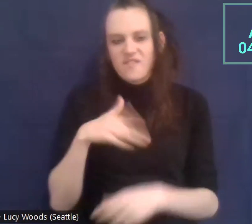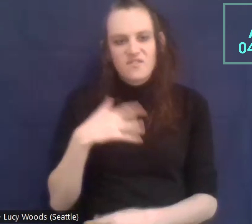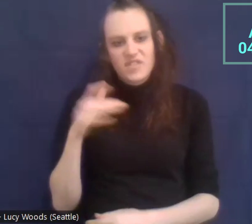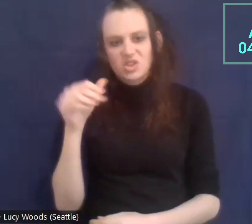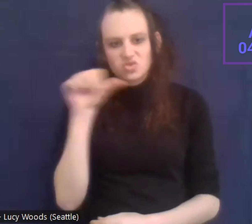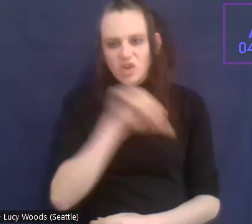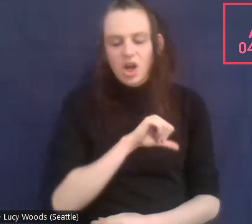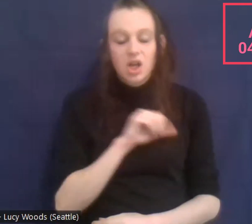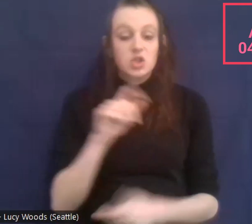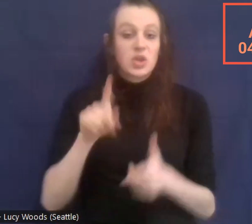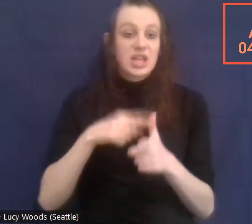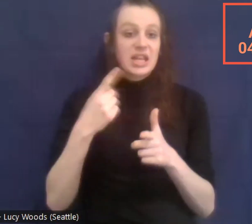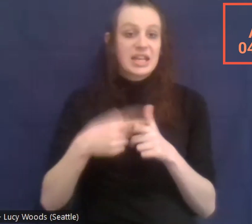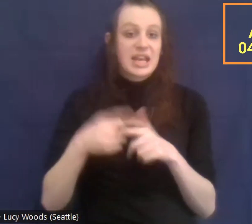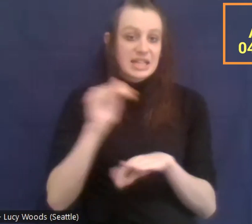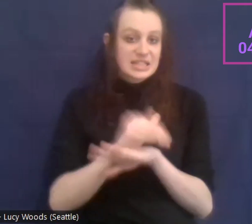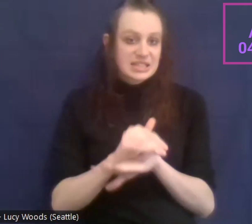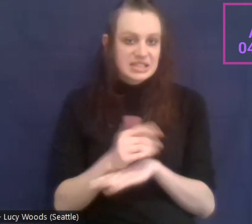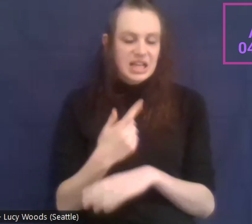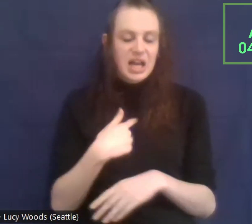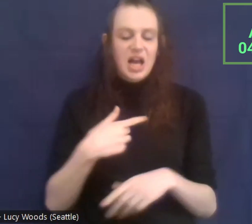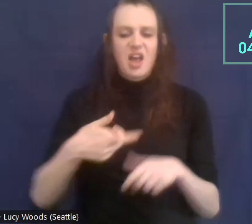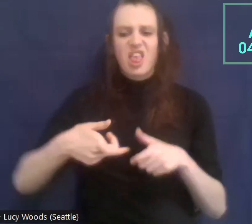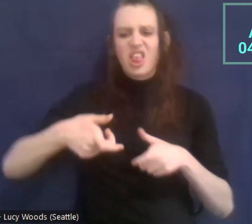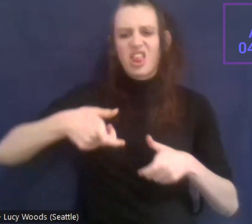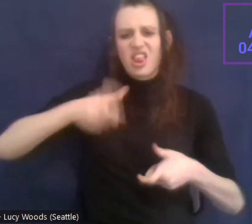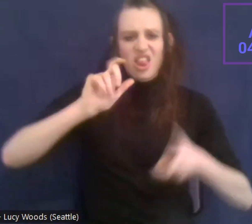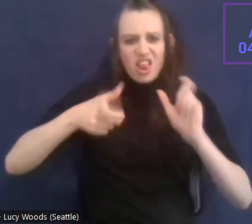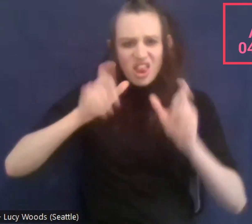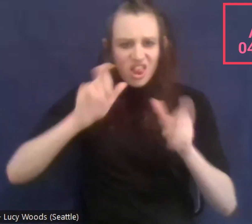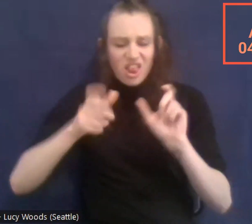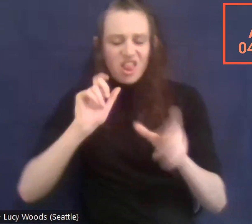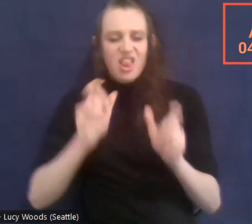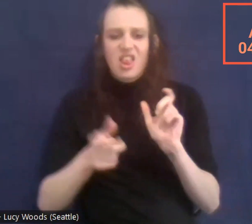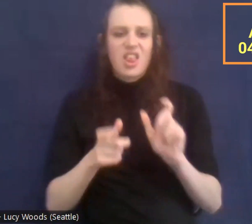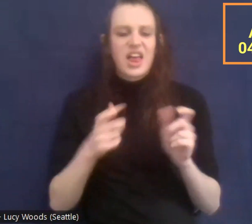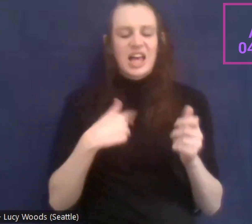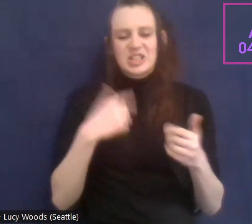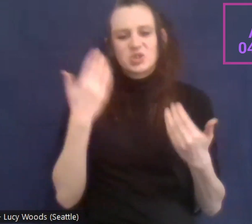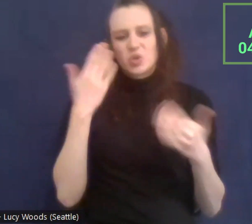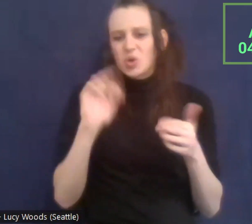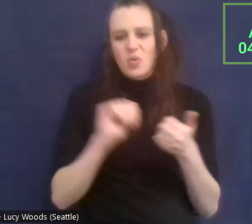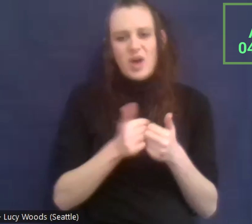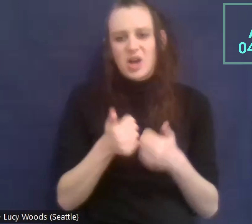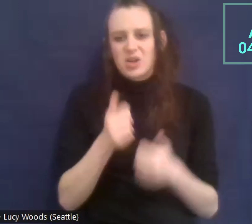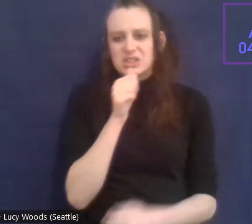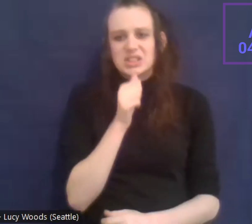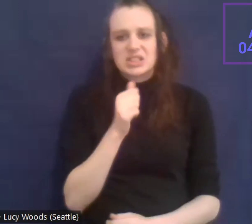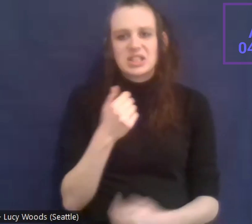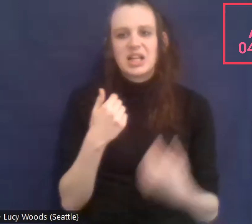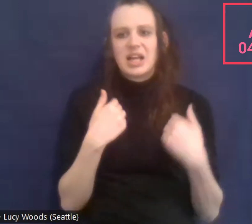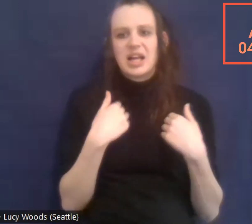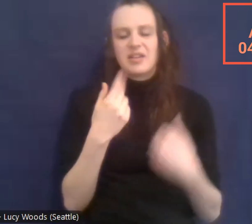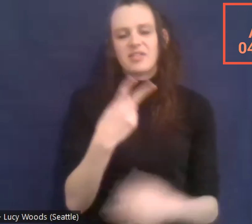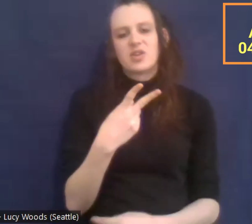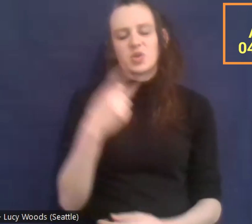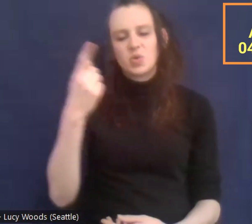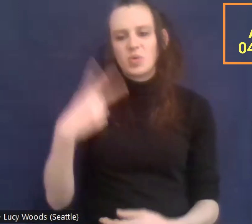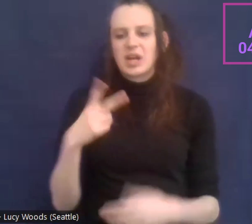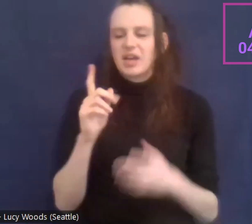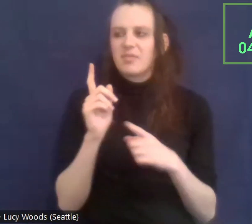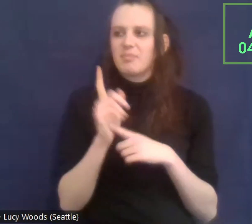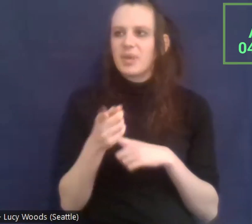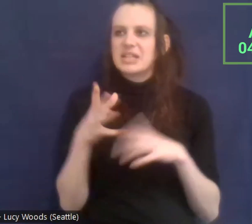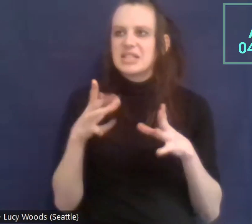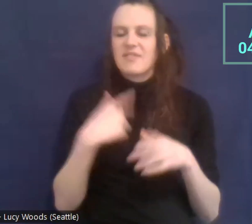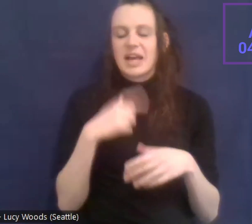out, and I got as shit housed as I could because I didn't know how to deal with anything. I have like 3.5 minutes. I need to get to the solution quick, so I'm going to get